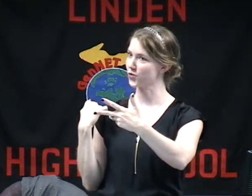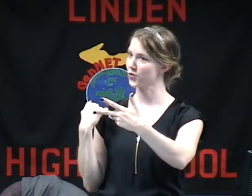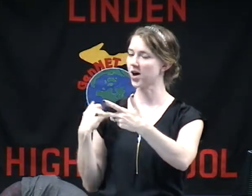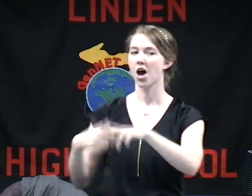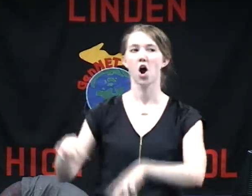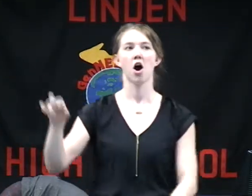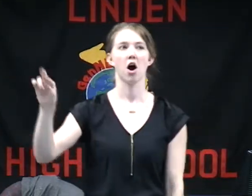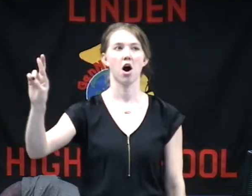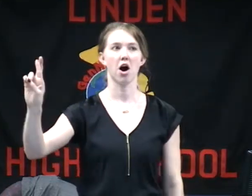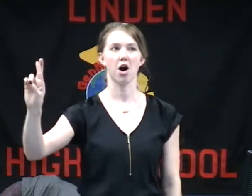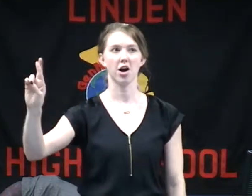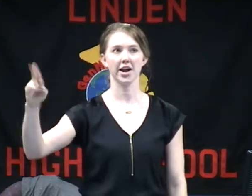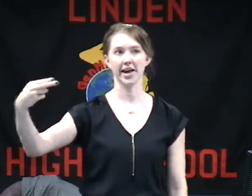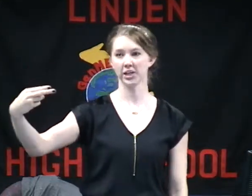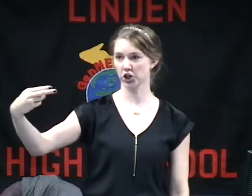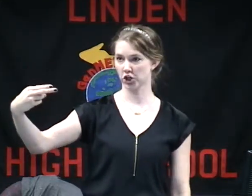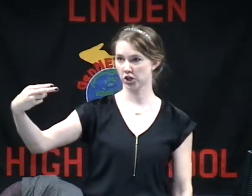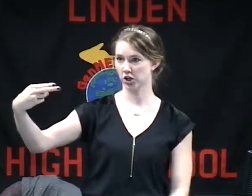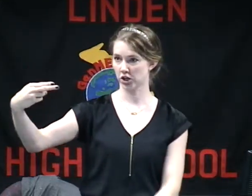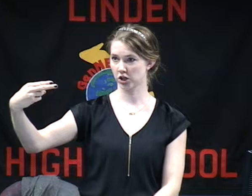Ooh. RH